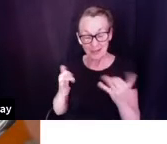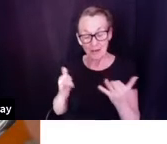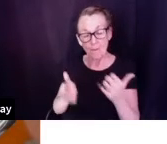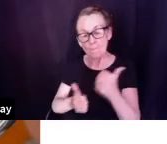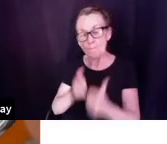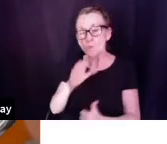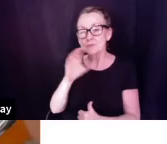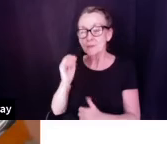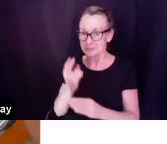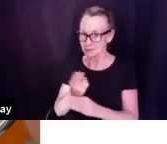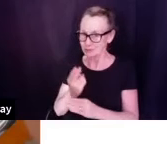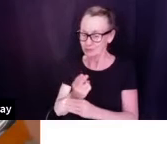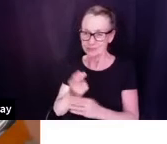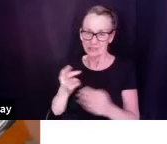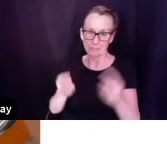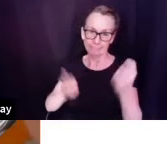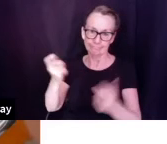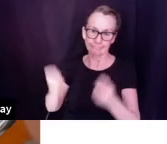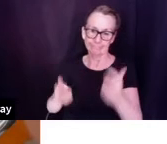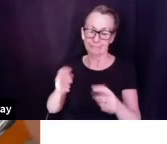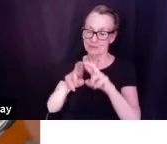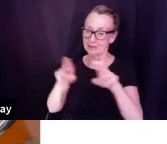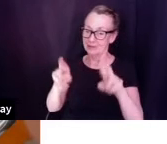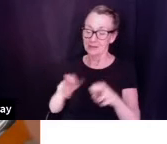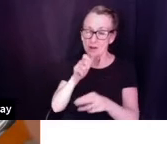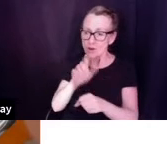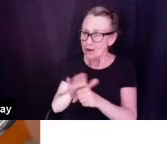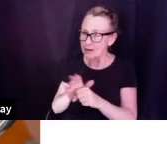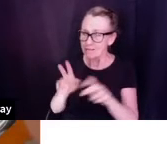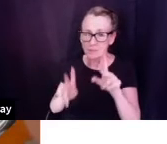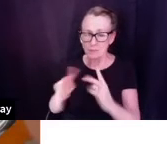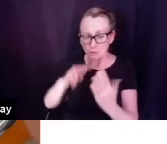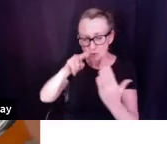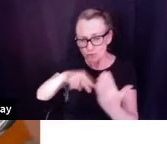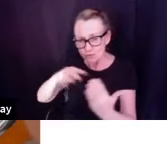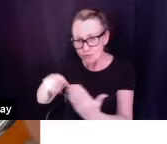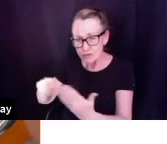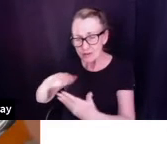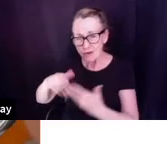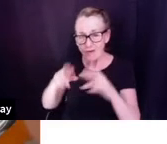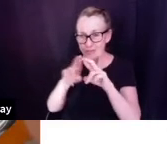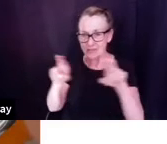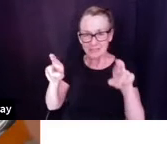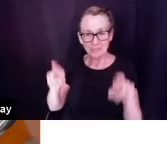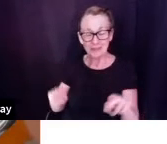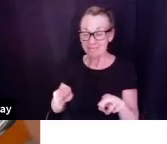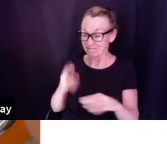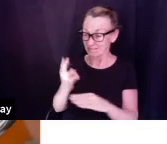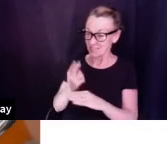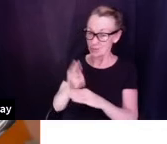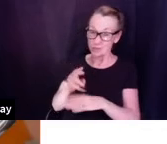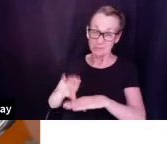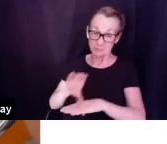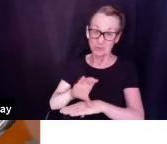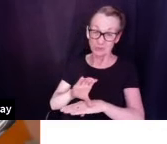companies because they don't have so many people in HR that are reading each resume that are coming in, and they have to use this software